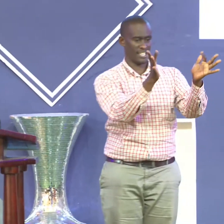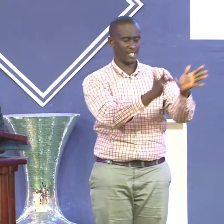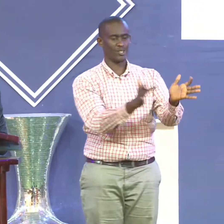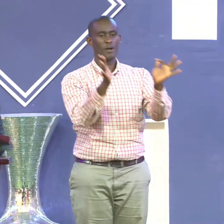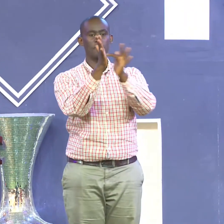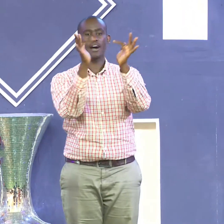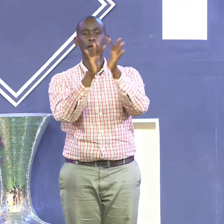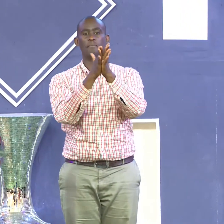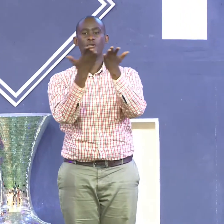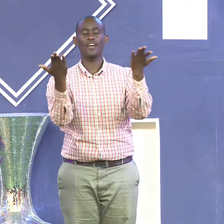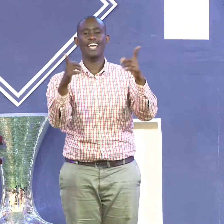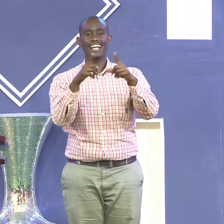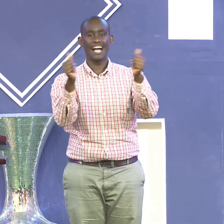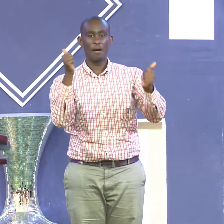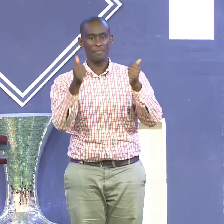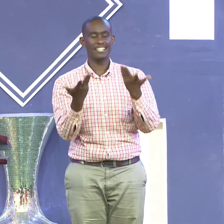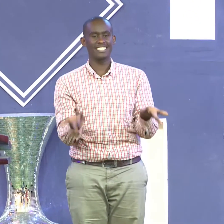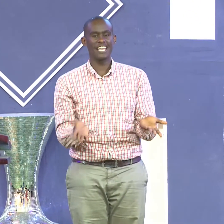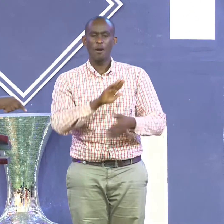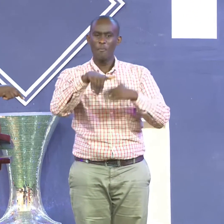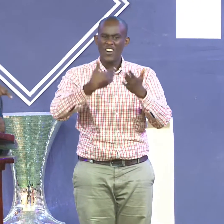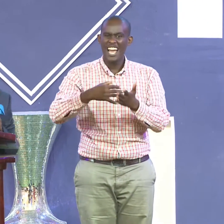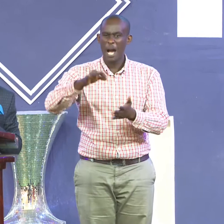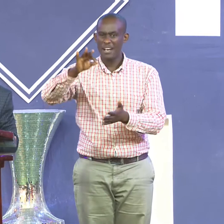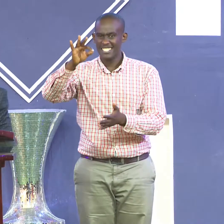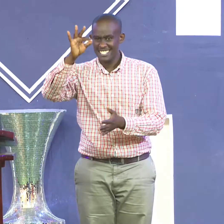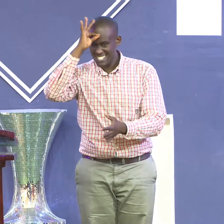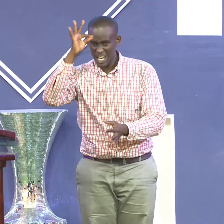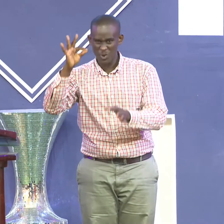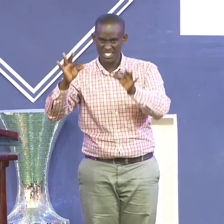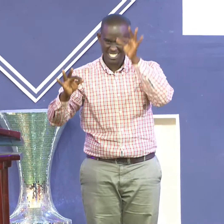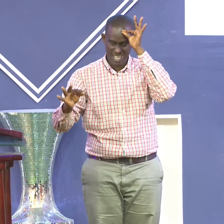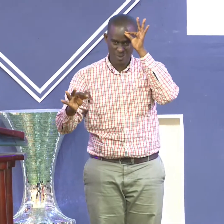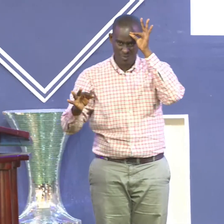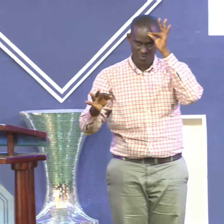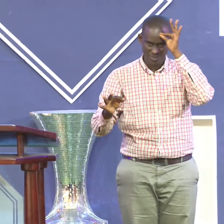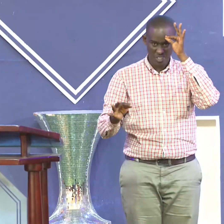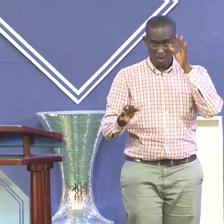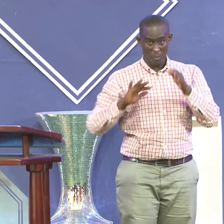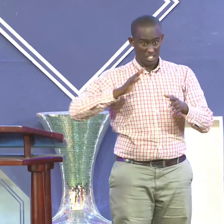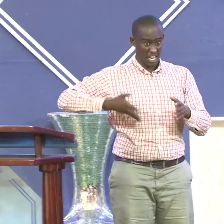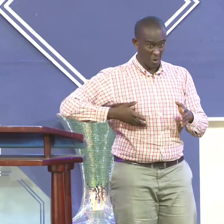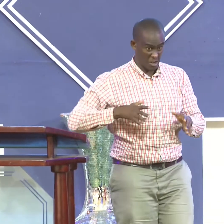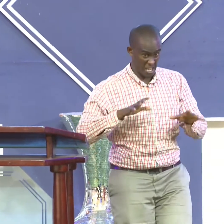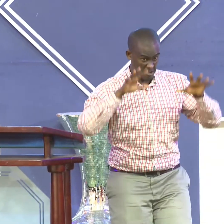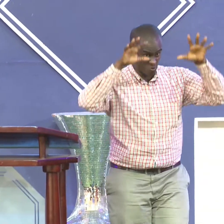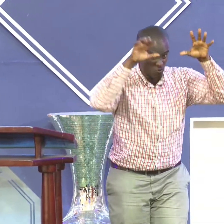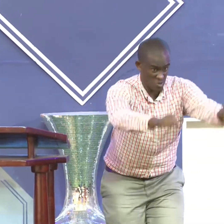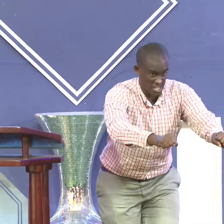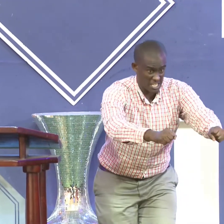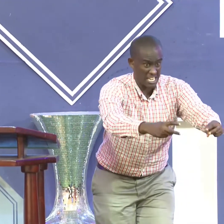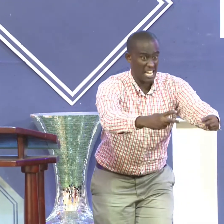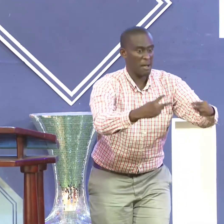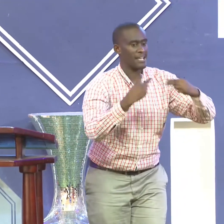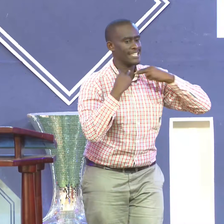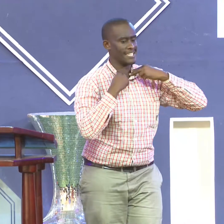Bible yegamba. And the Bible says. Kyabasirusiru bonna. That all the foolish. Yabayingiza ekitimba kye. They have entered her net.